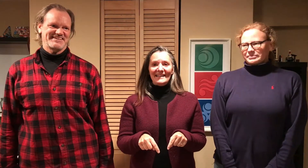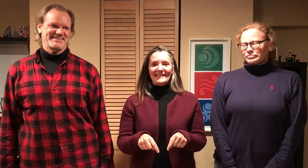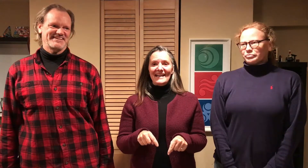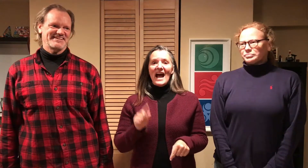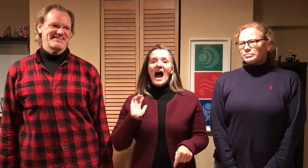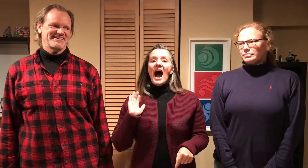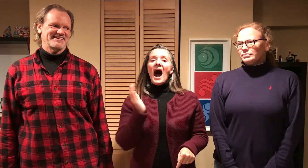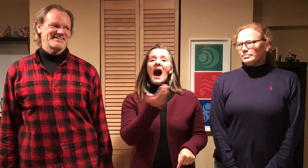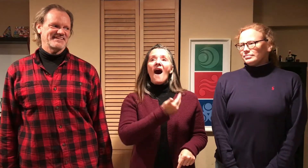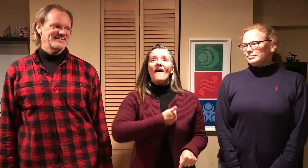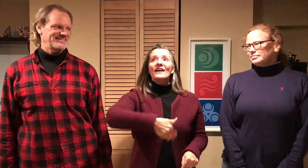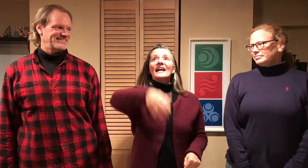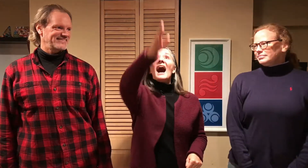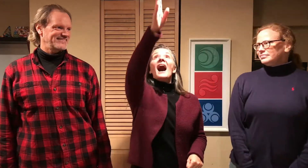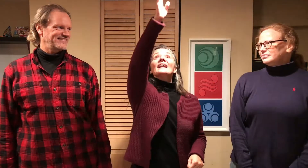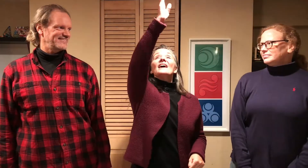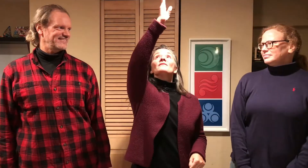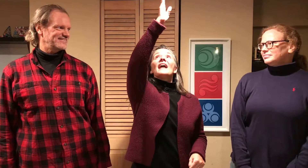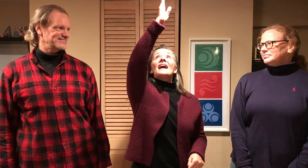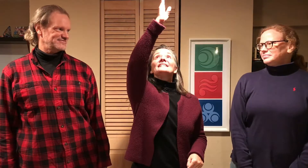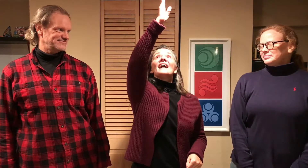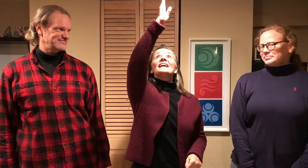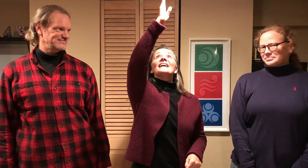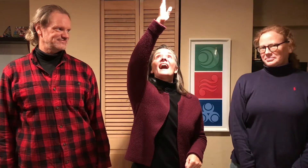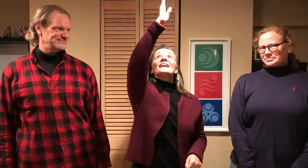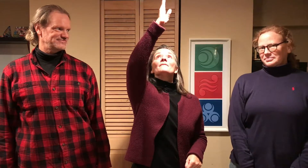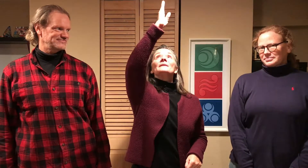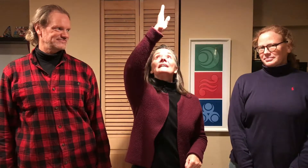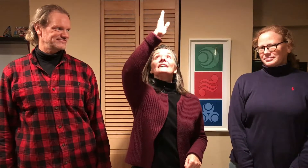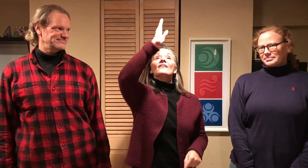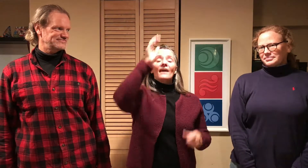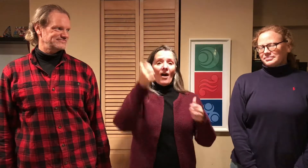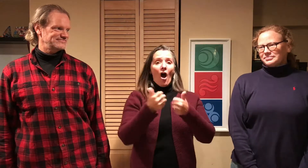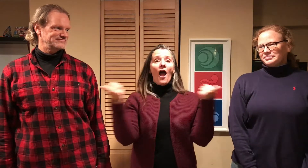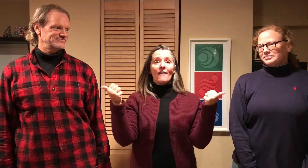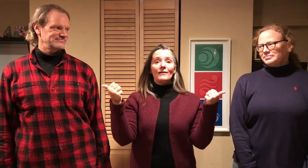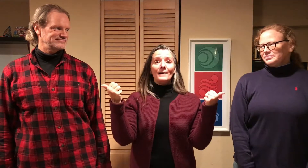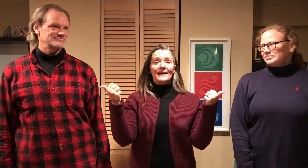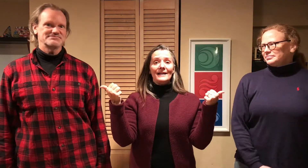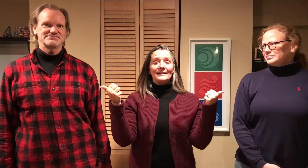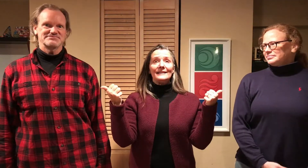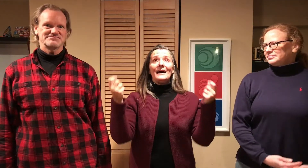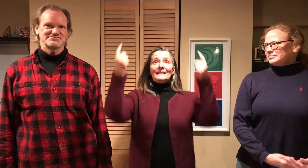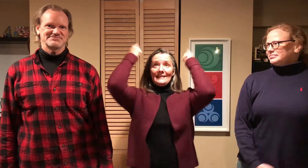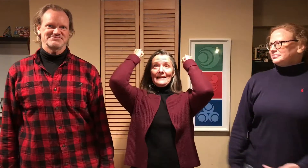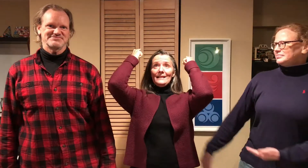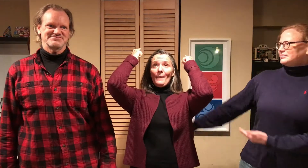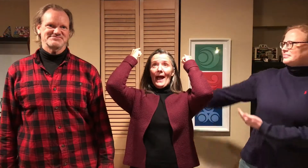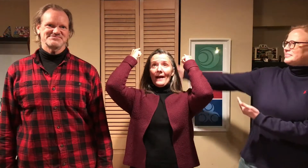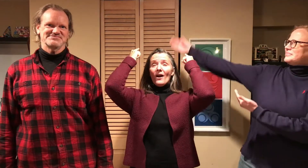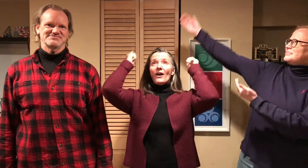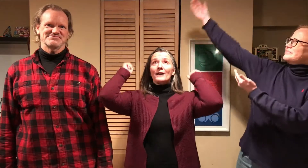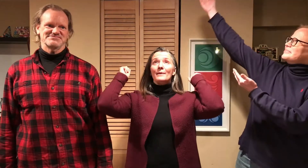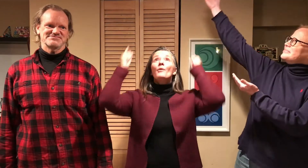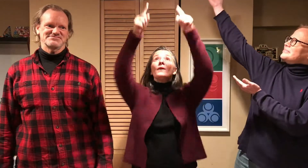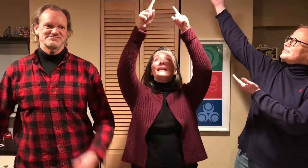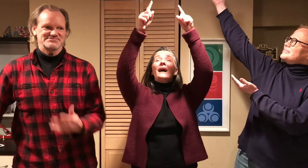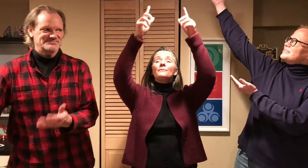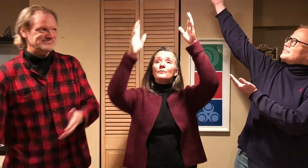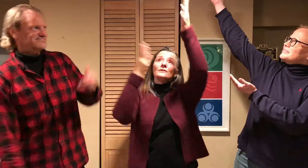signing our God. And when I sign God up here, everybody on the sides and in the back are going to be pointing up towards